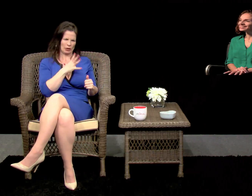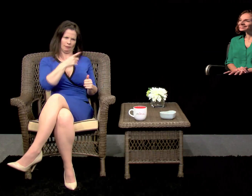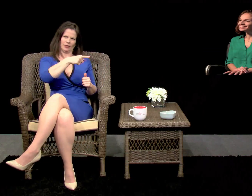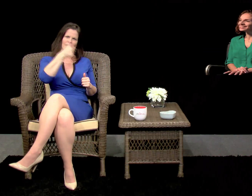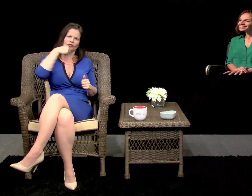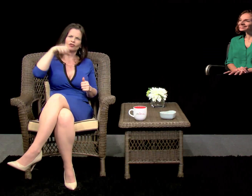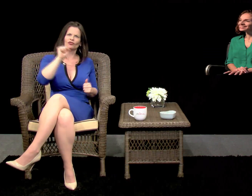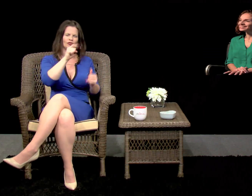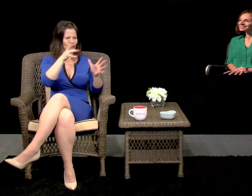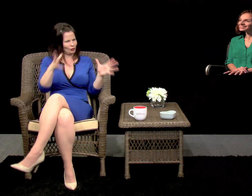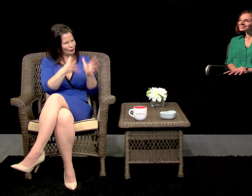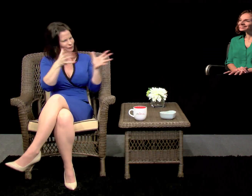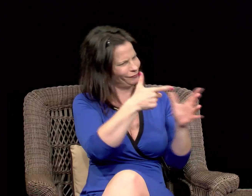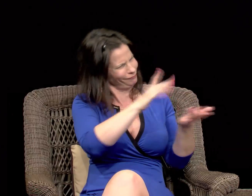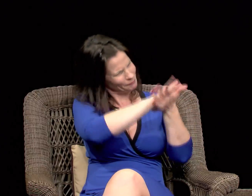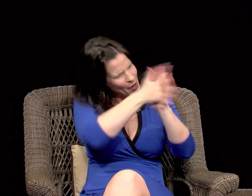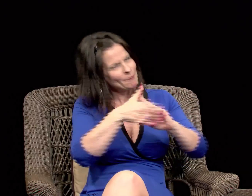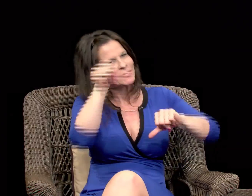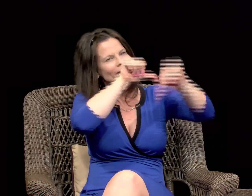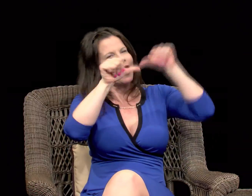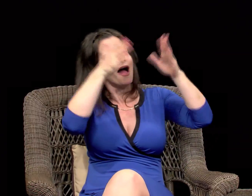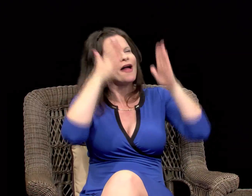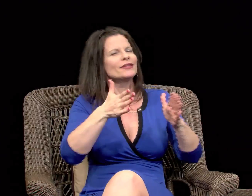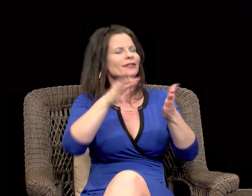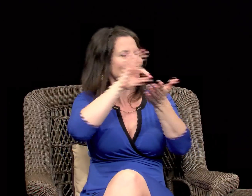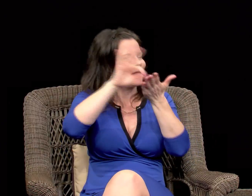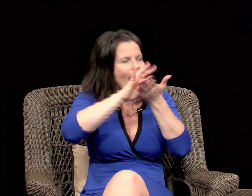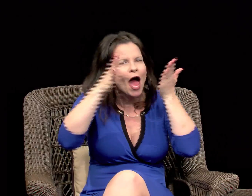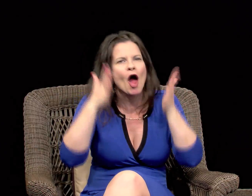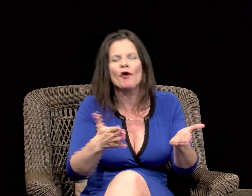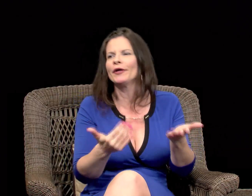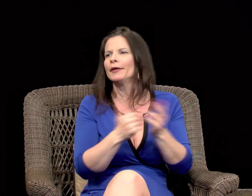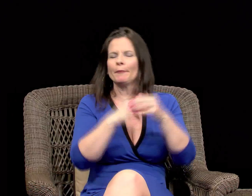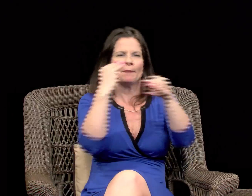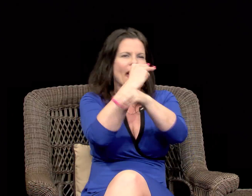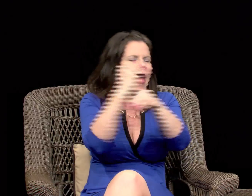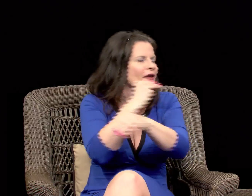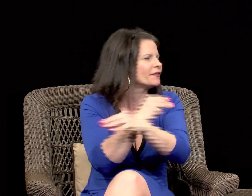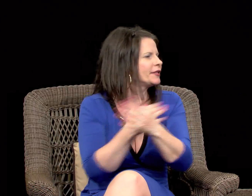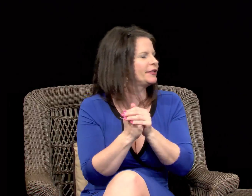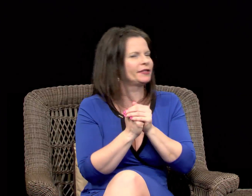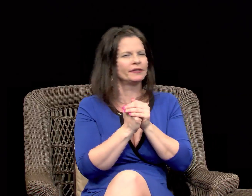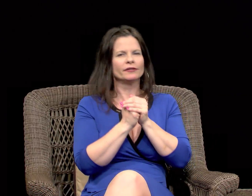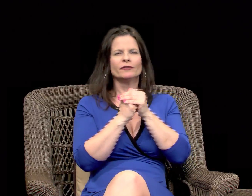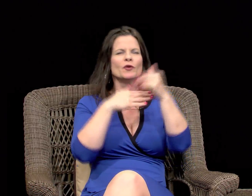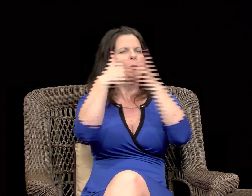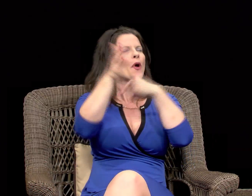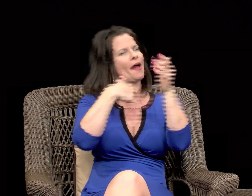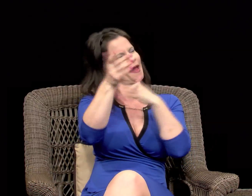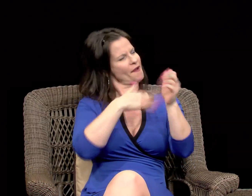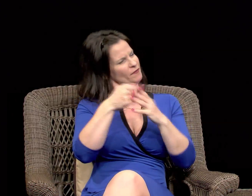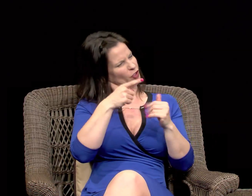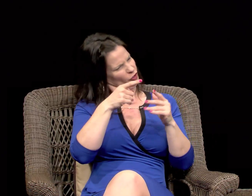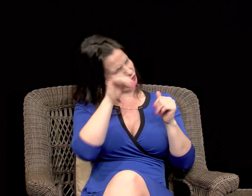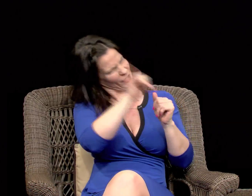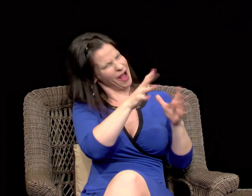focus on women and girls to encourage them to get into the sciences and